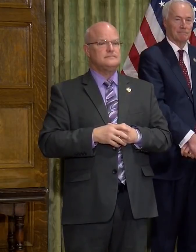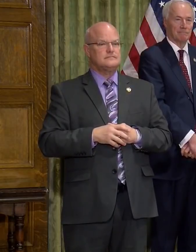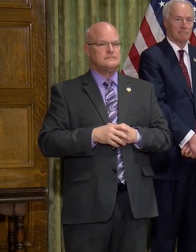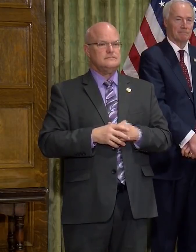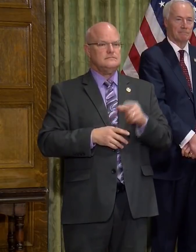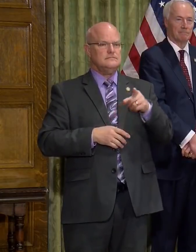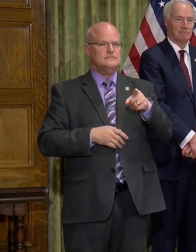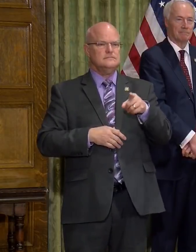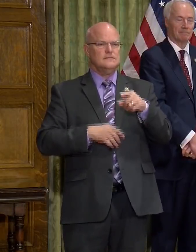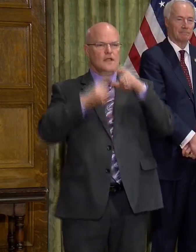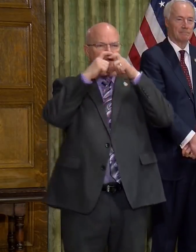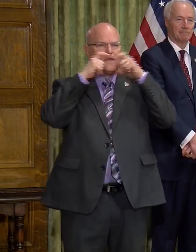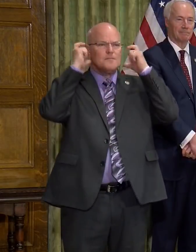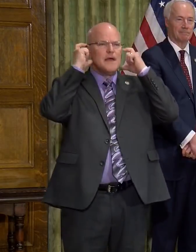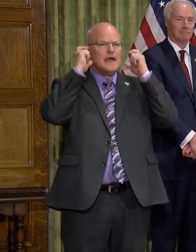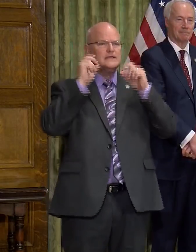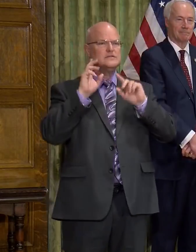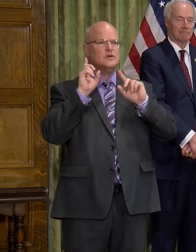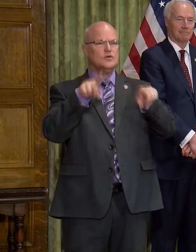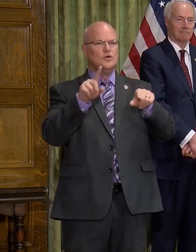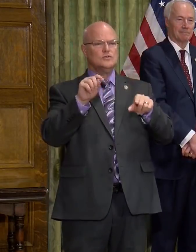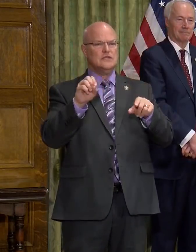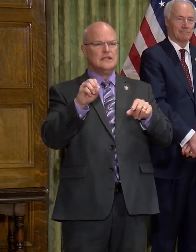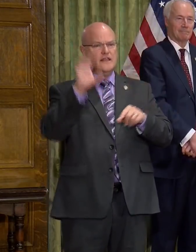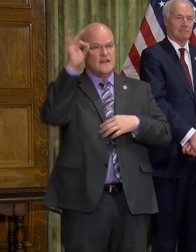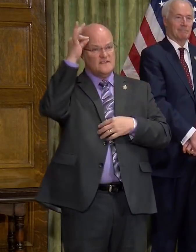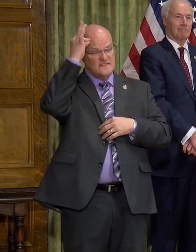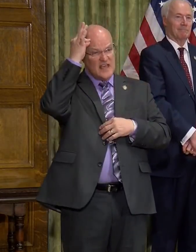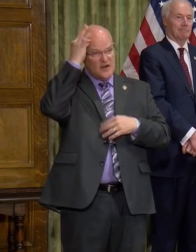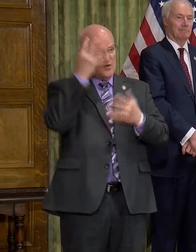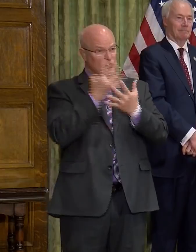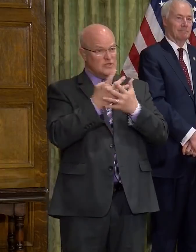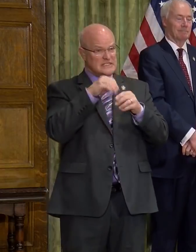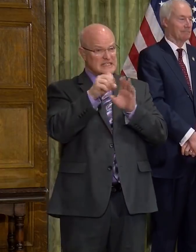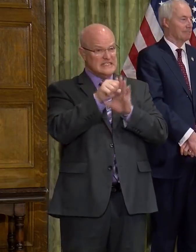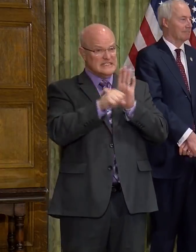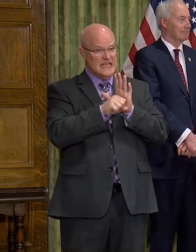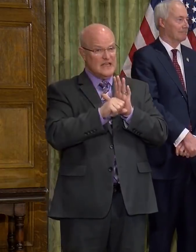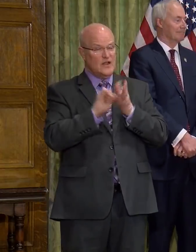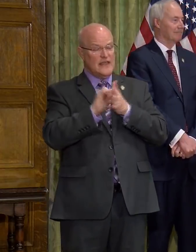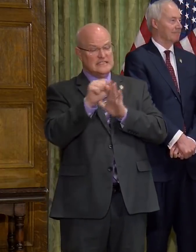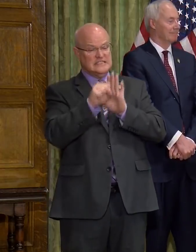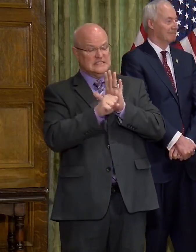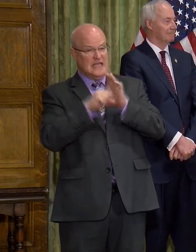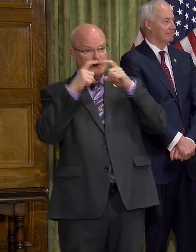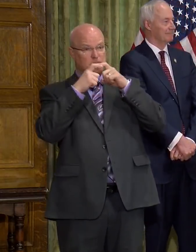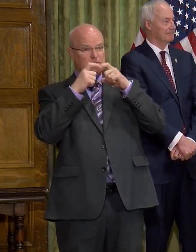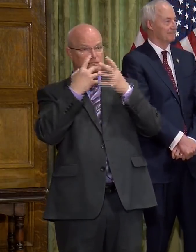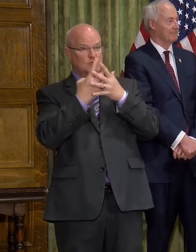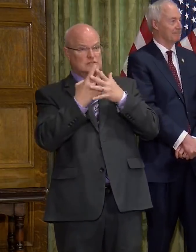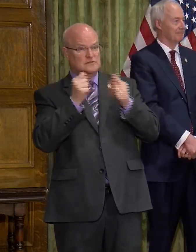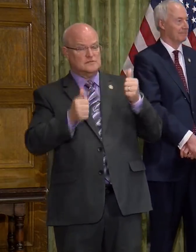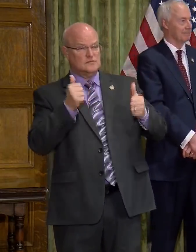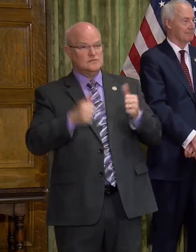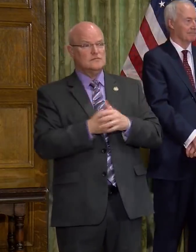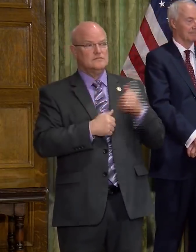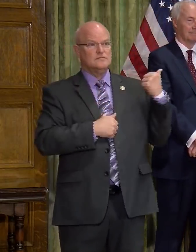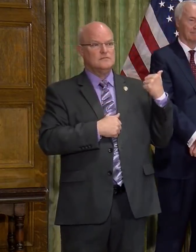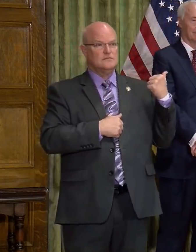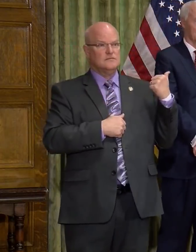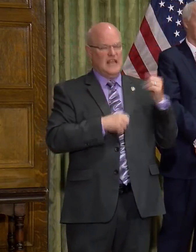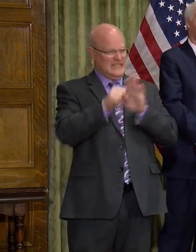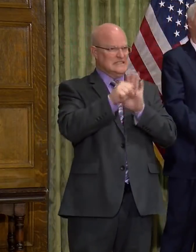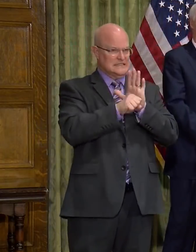Are the masks also going to be going to any of the federal prisons within the state, or is that just state prisons? That's